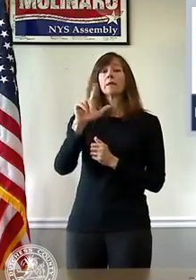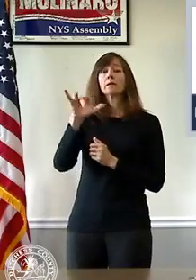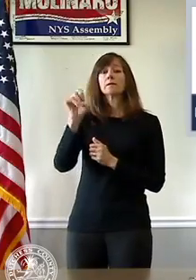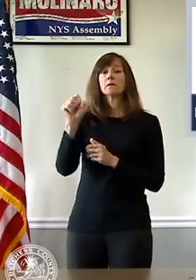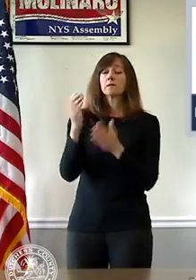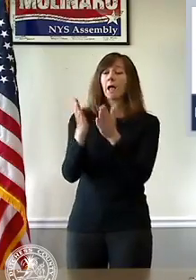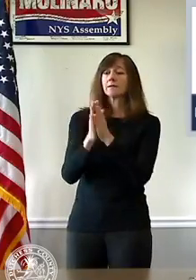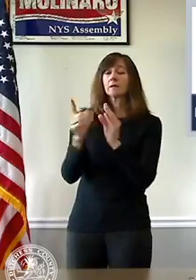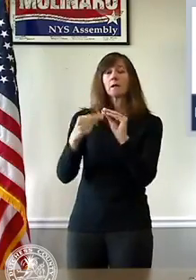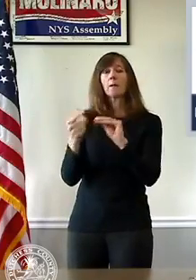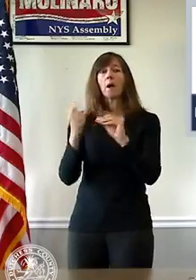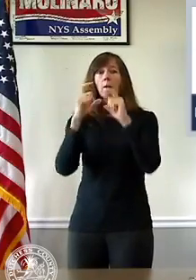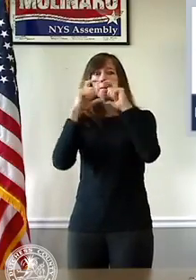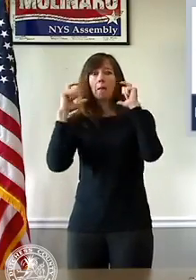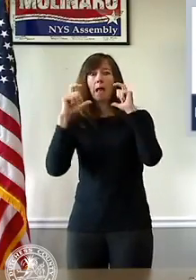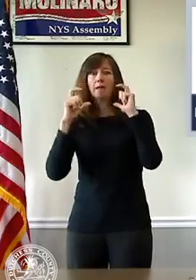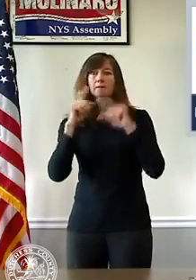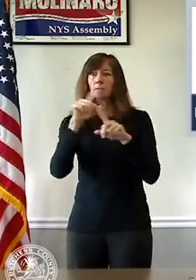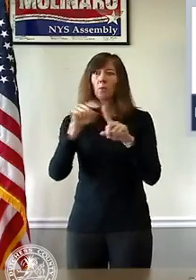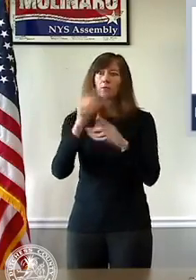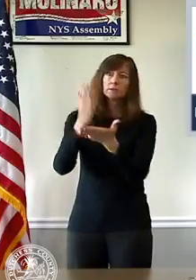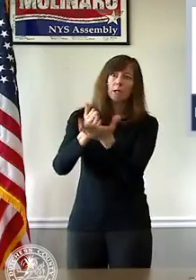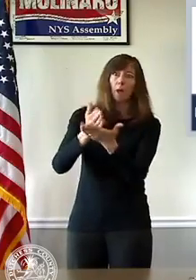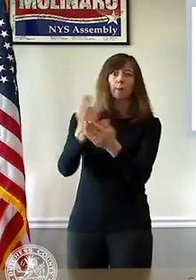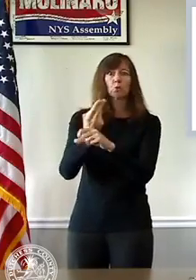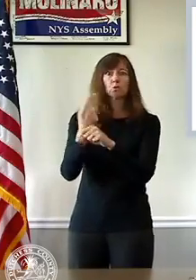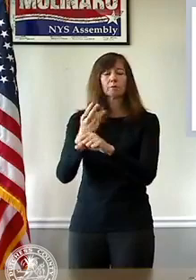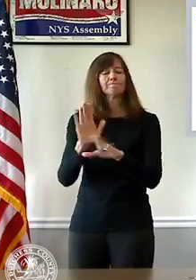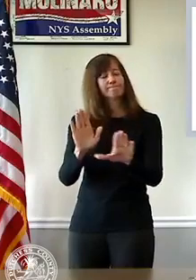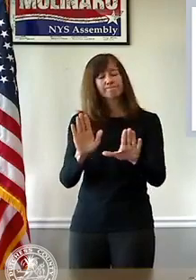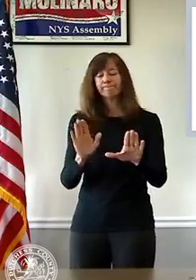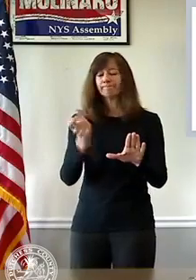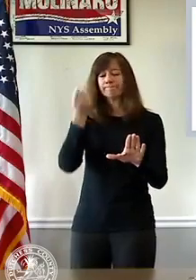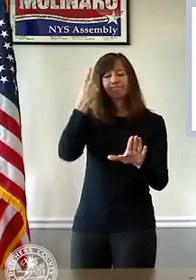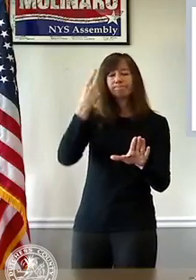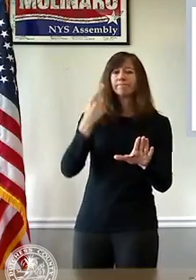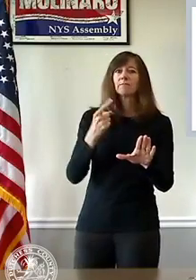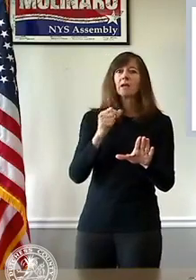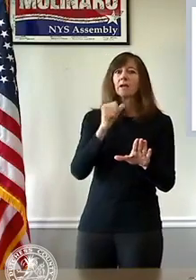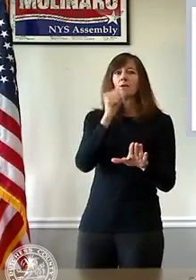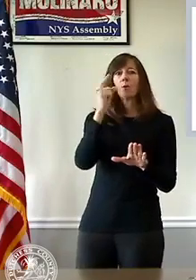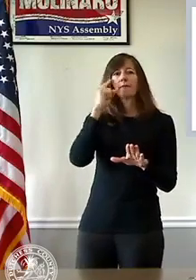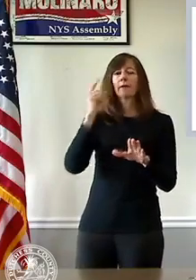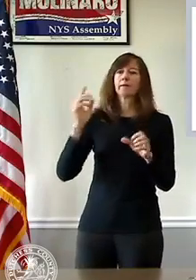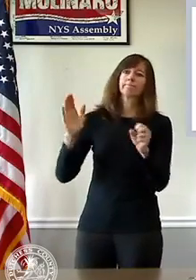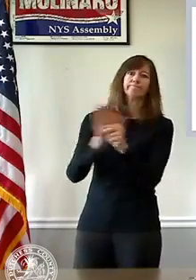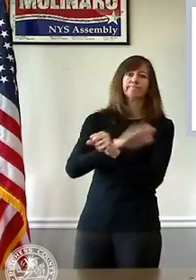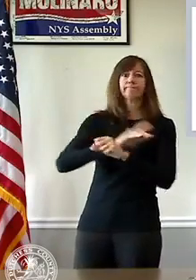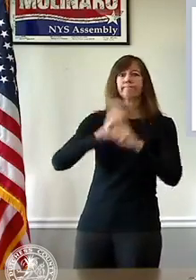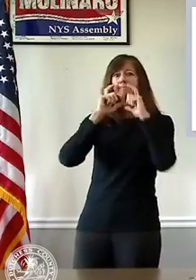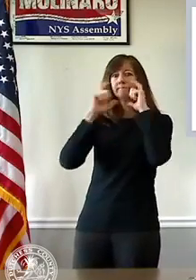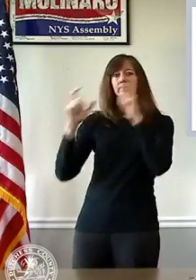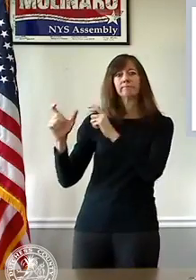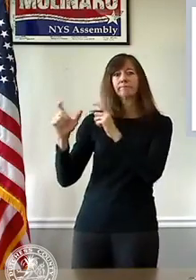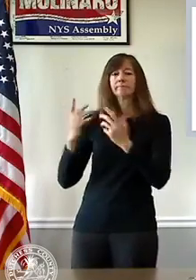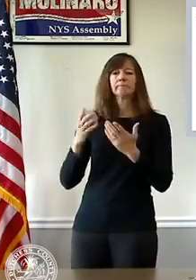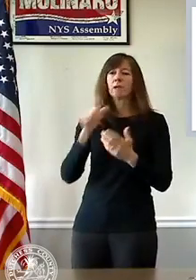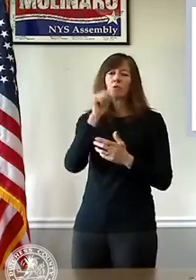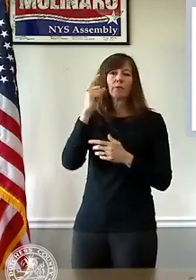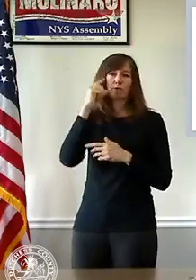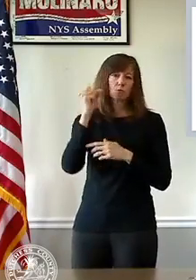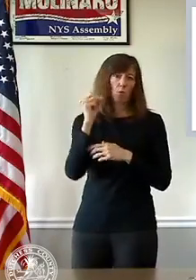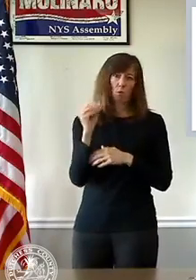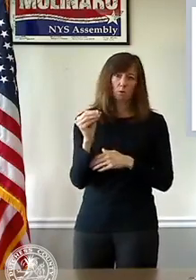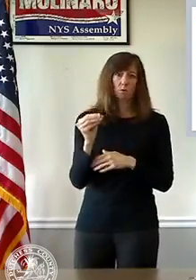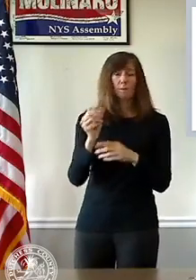away. I don't know that they go away entirely. I think that you make that decision as you see fit.